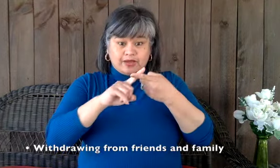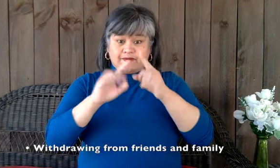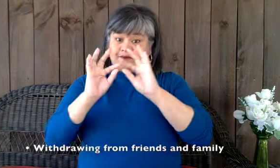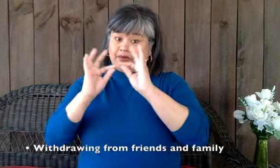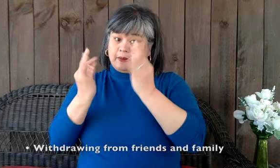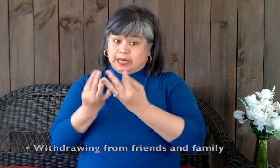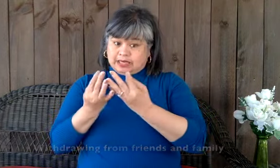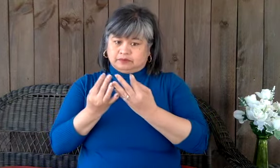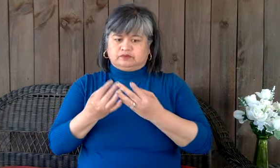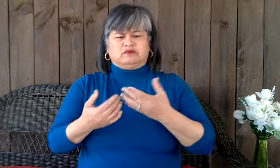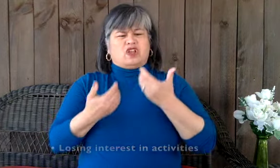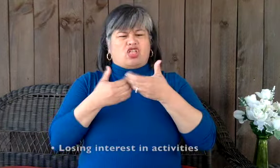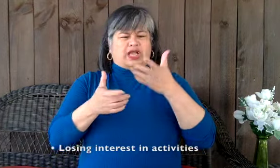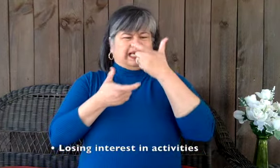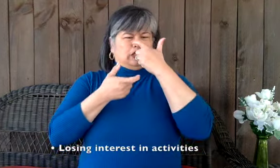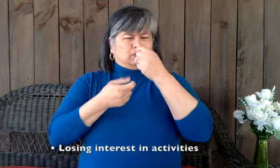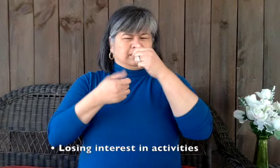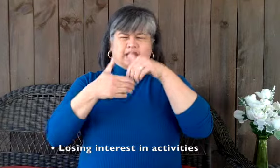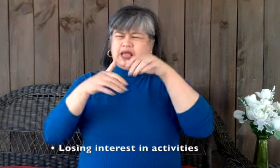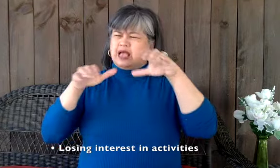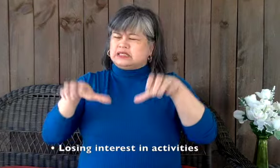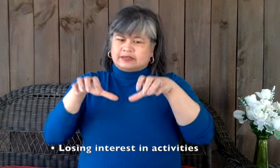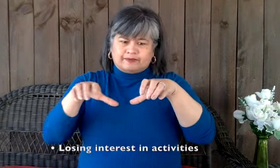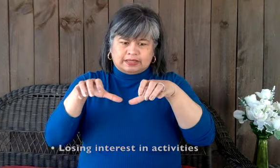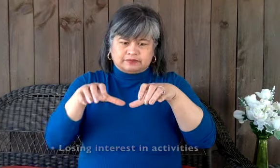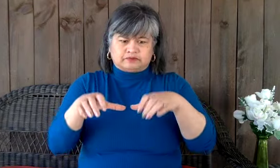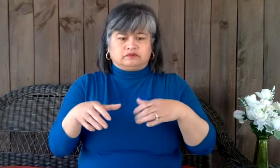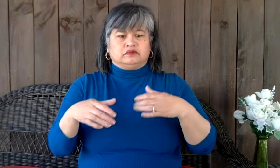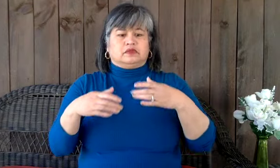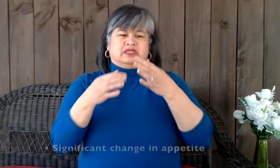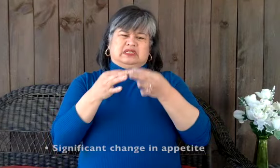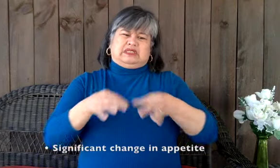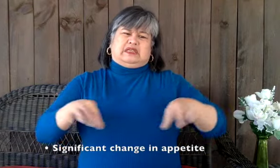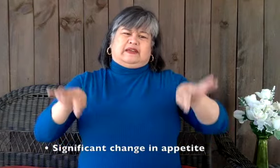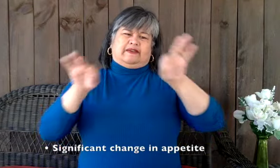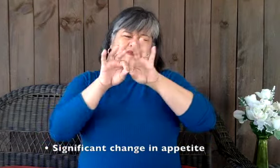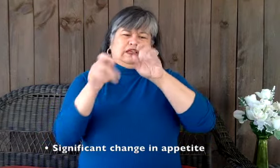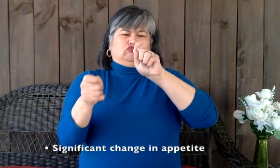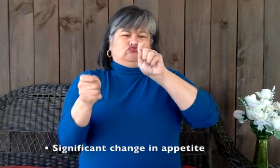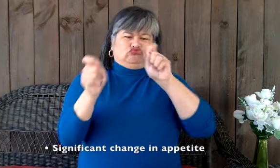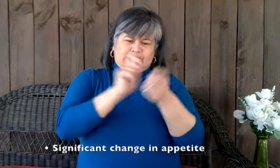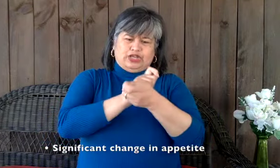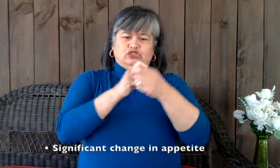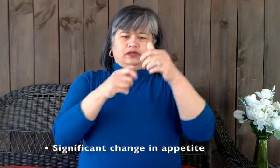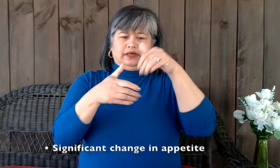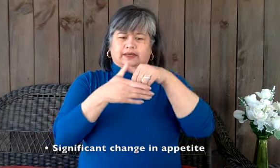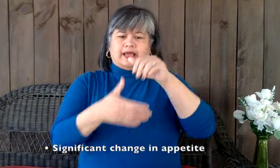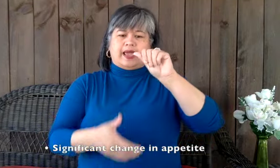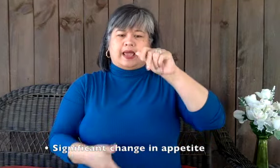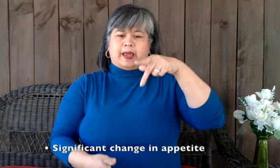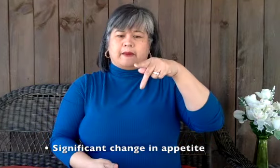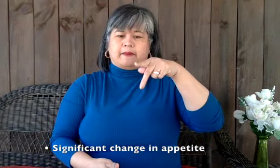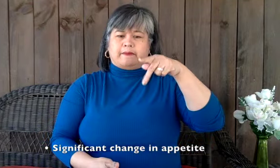withdrawing from friends and family, losing interest in activities, significant change in appetite,